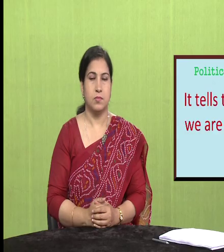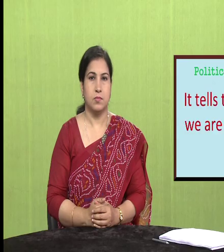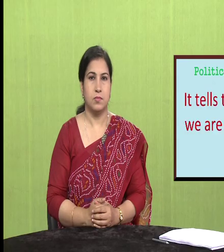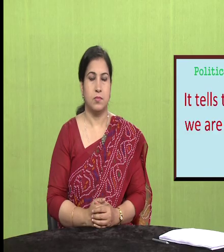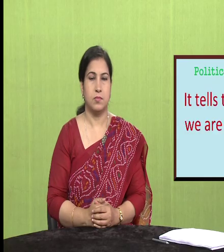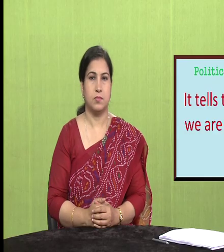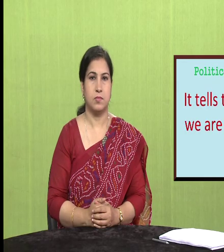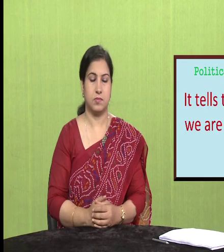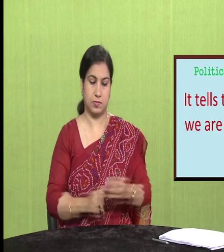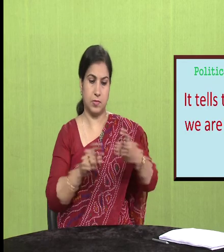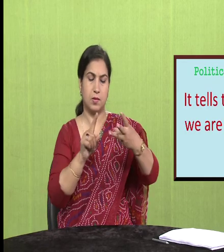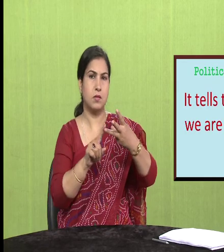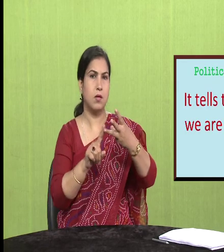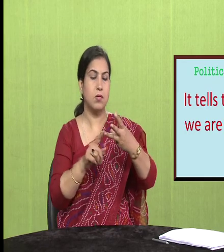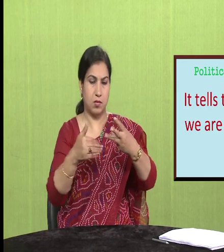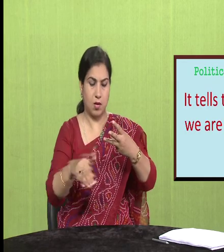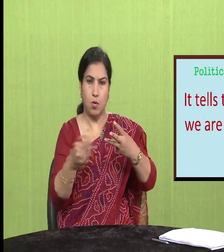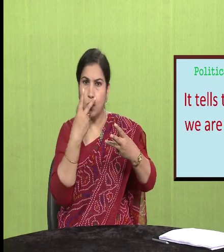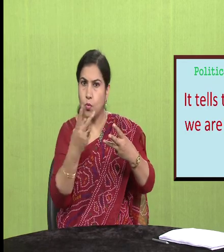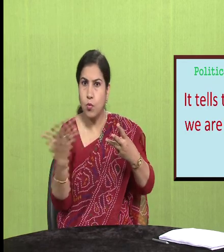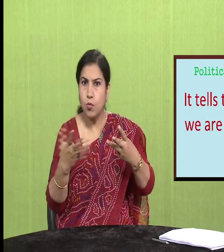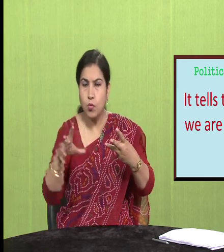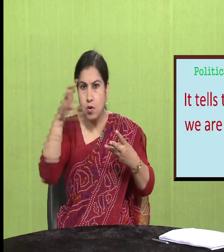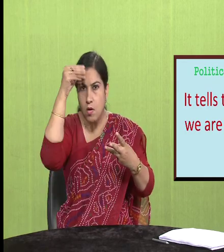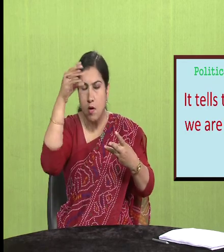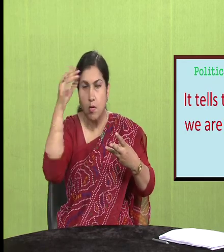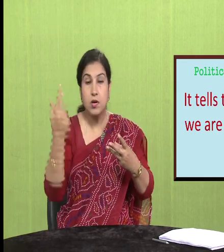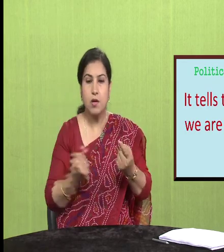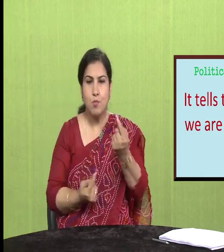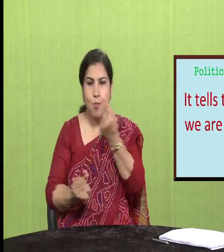The third subject which we are going to study is political science.